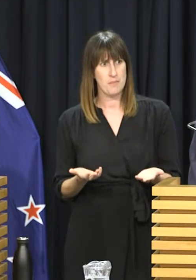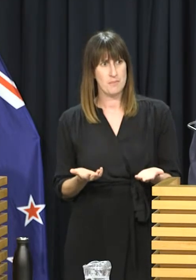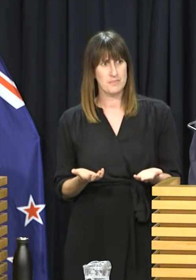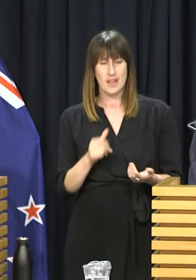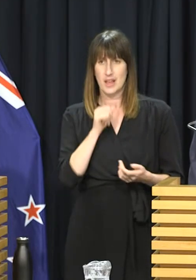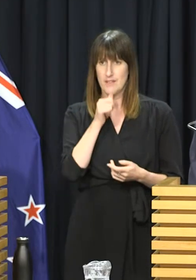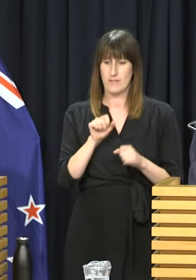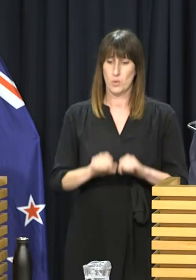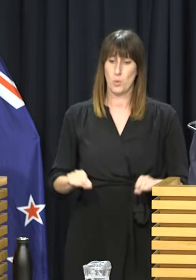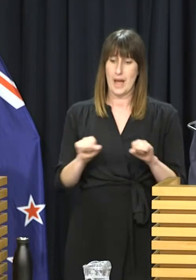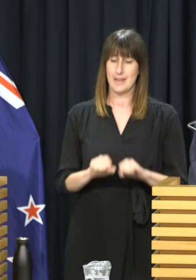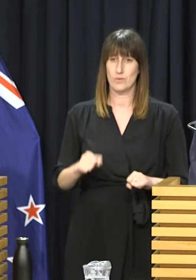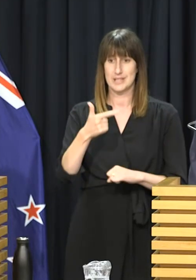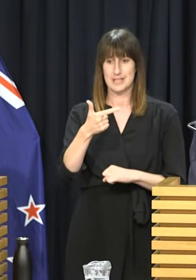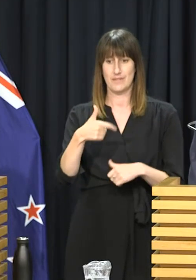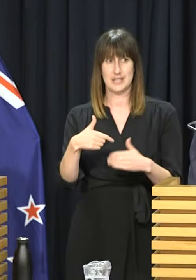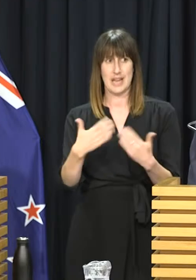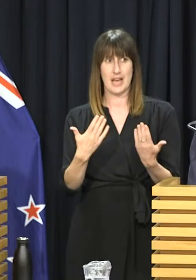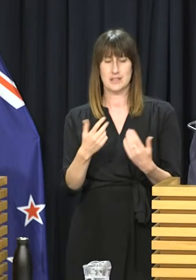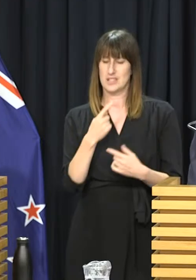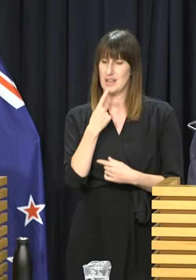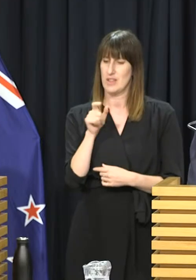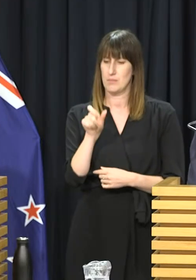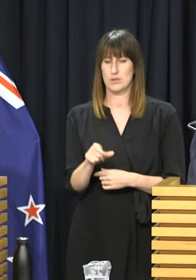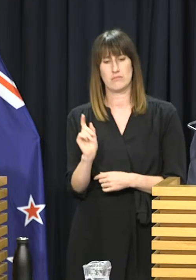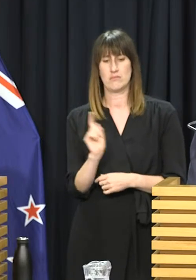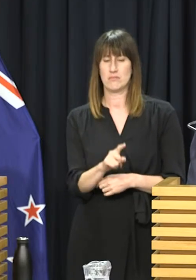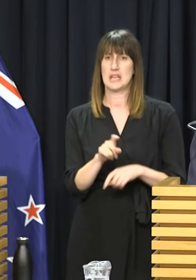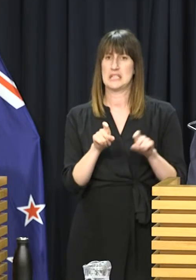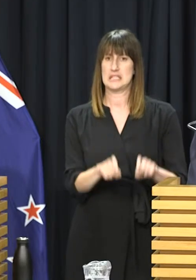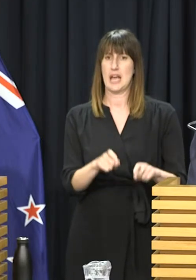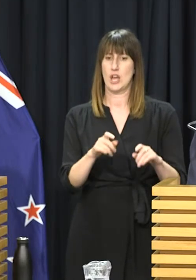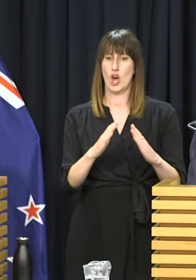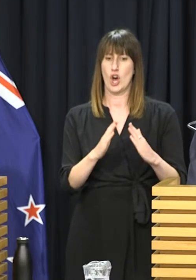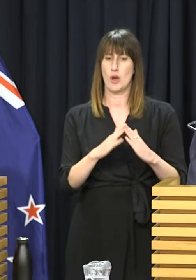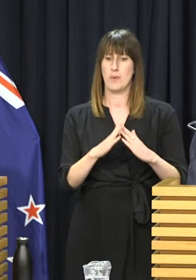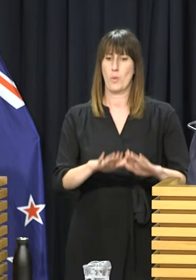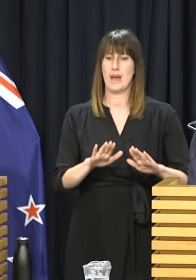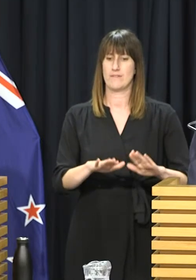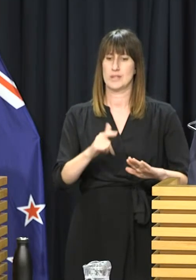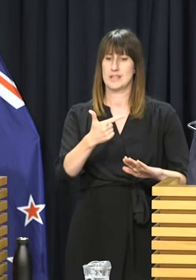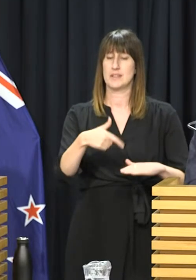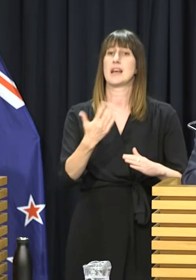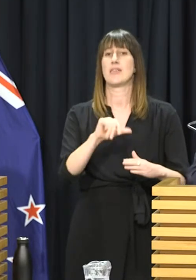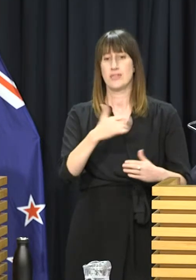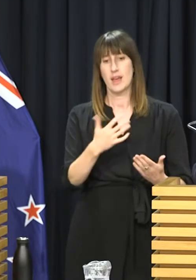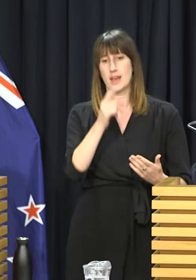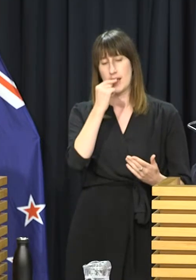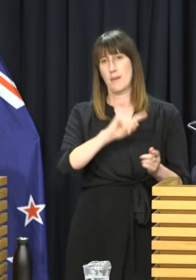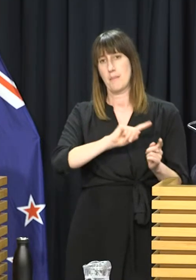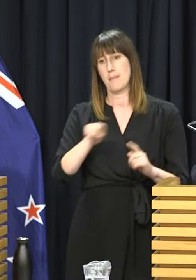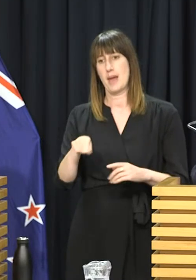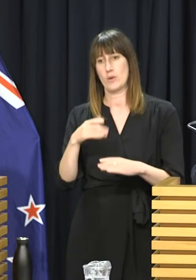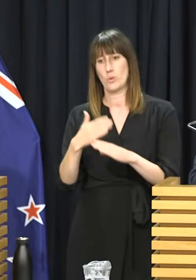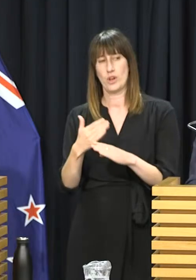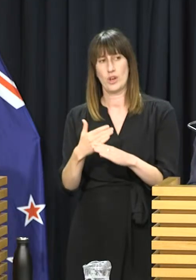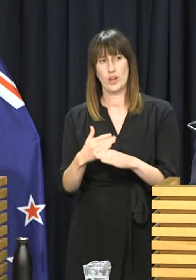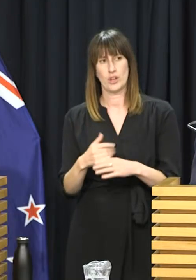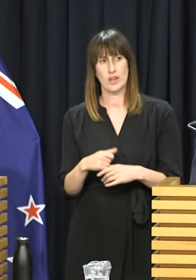takes 7 days, why don't you just tell him to stay at home and wait out the 7 days until he's reached that